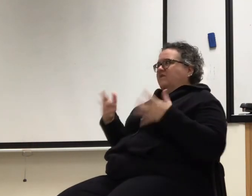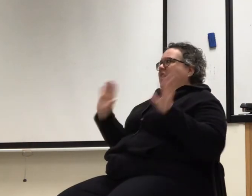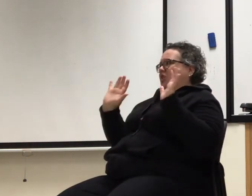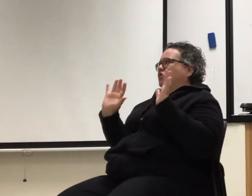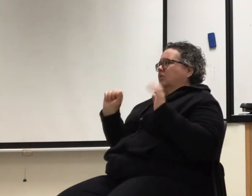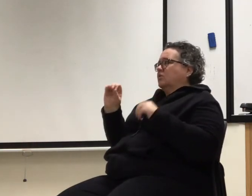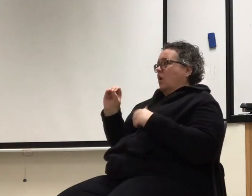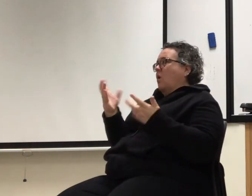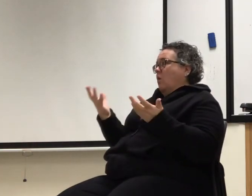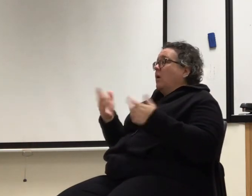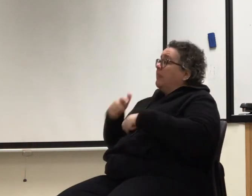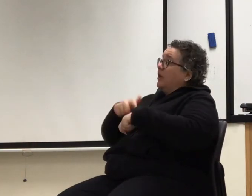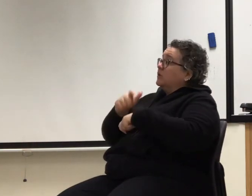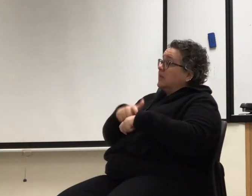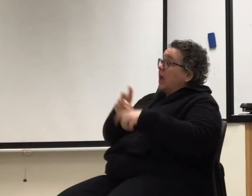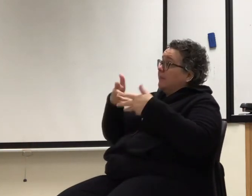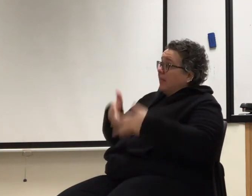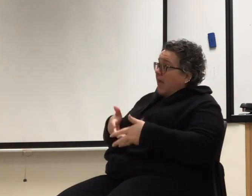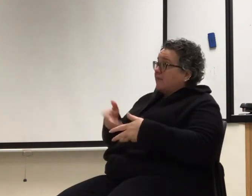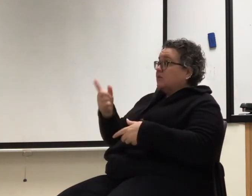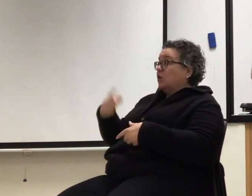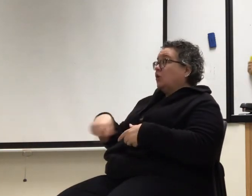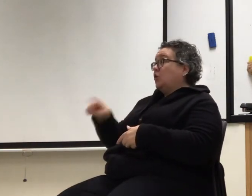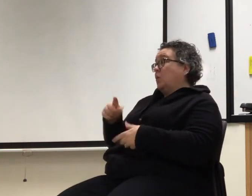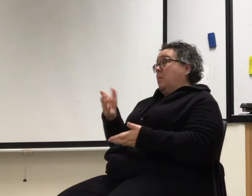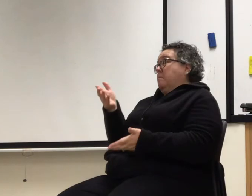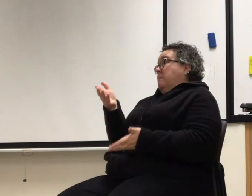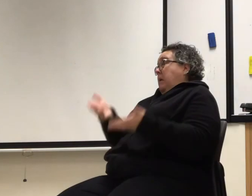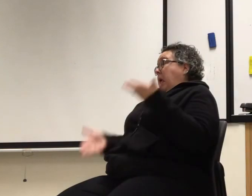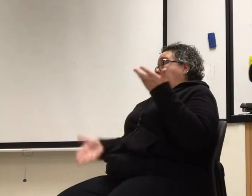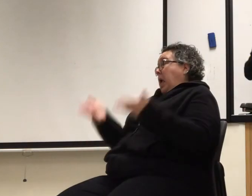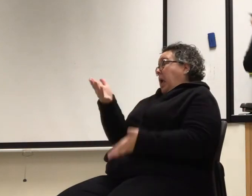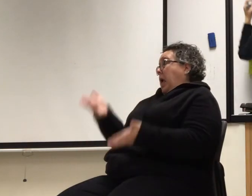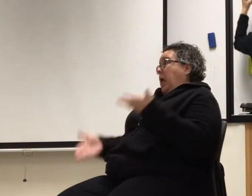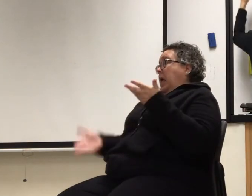Since there is some time left and you may